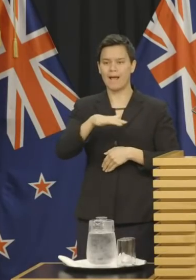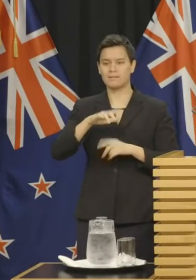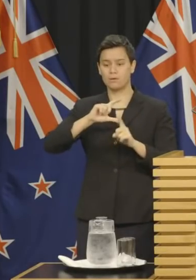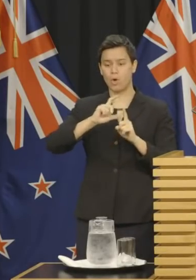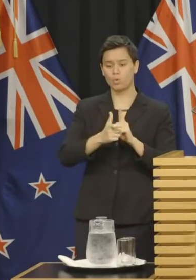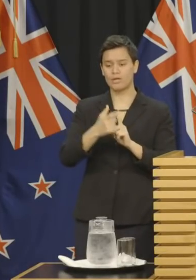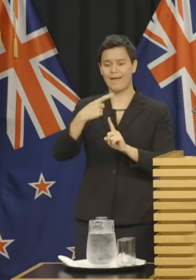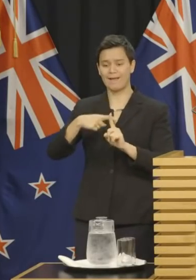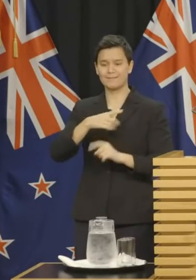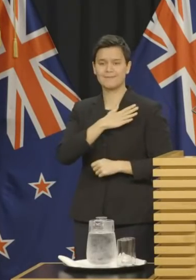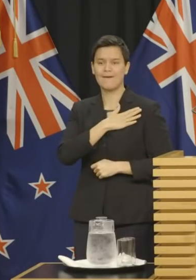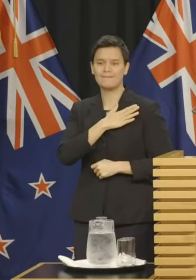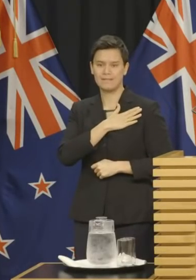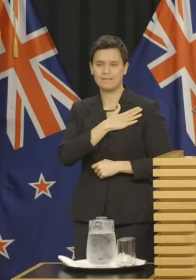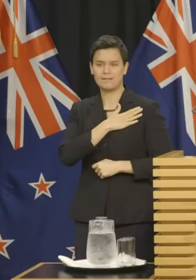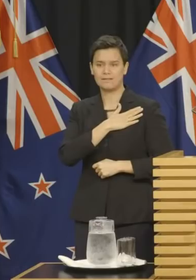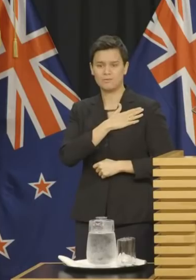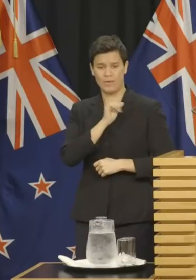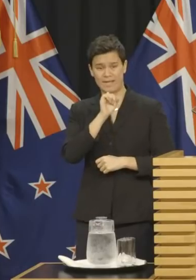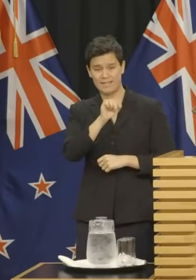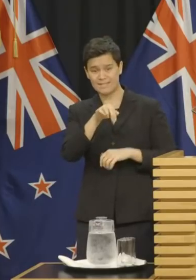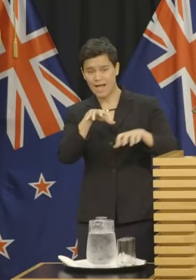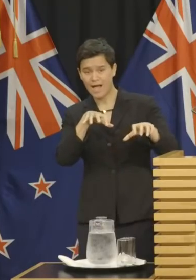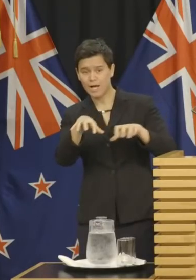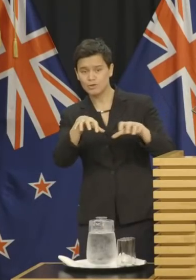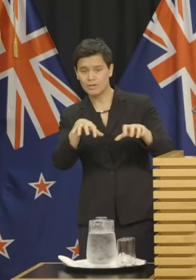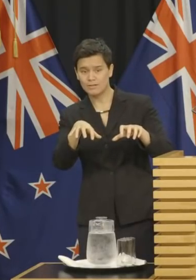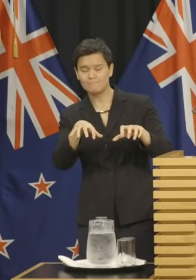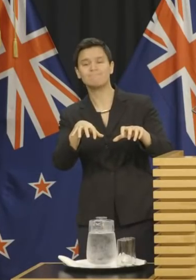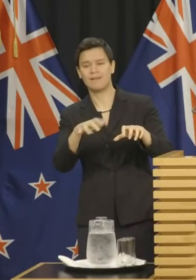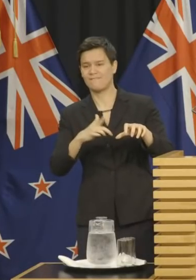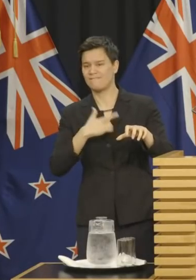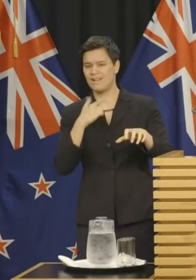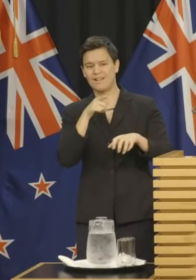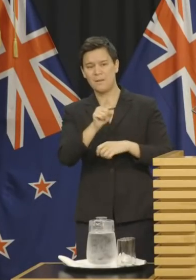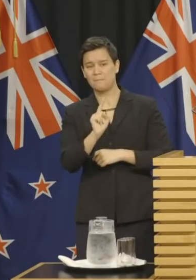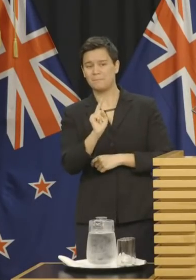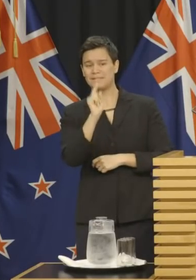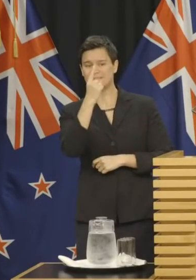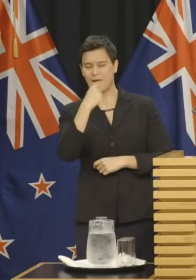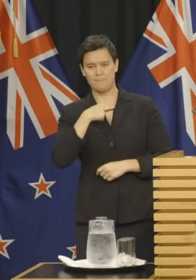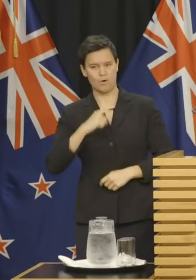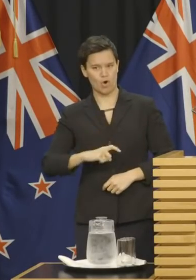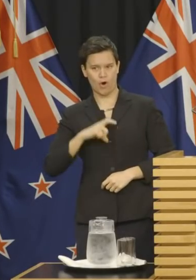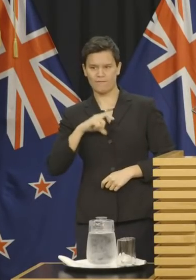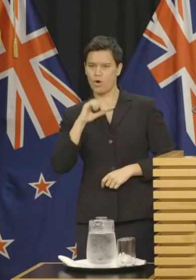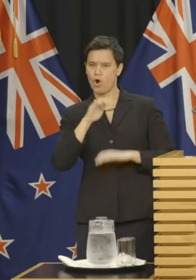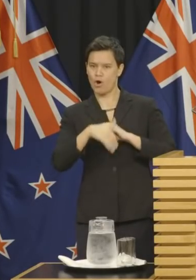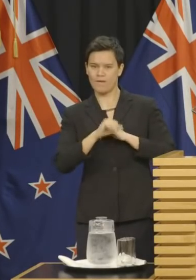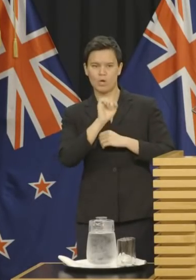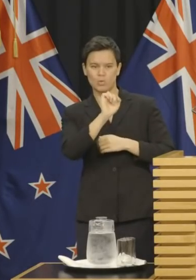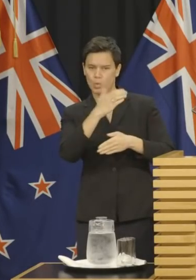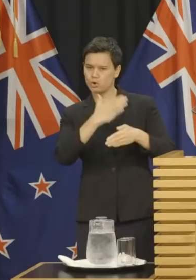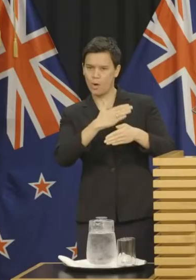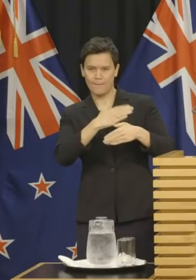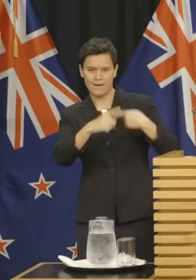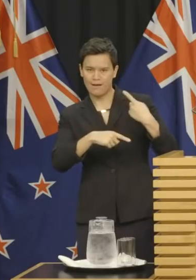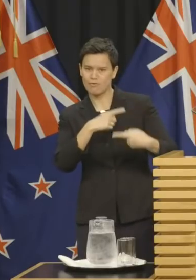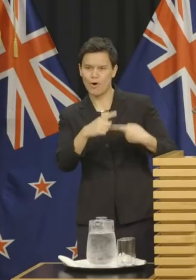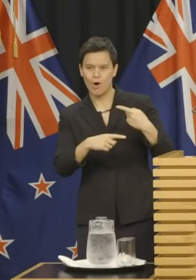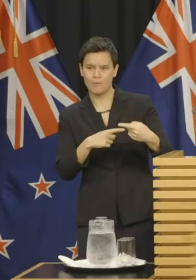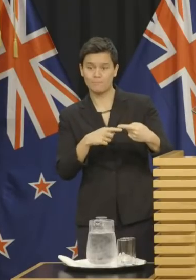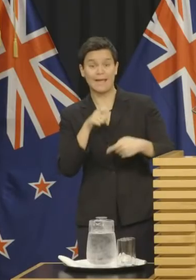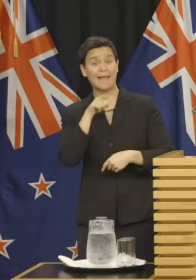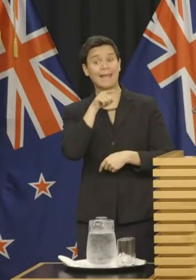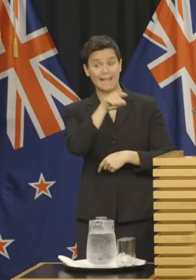to lose my confidence in him as a minister. The Minister takes full responsibility for his actions.